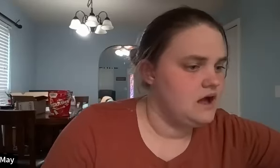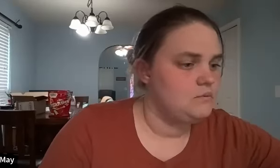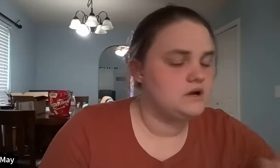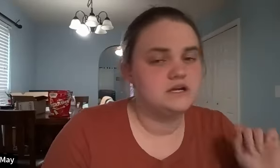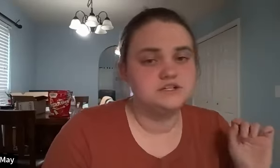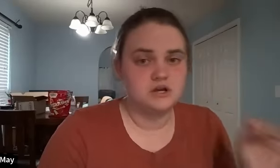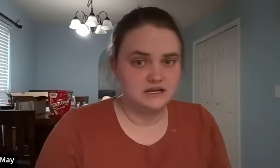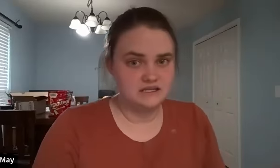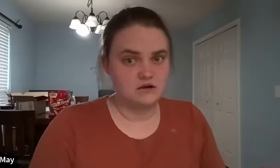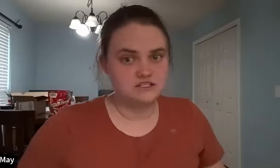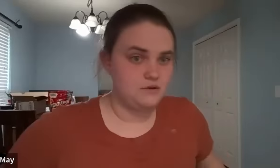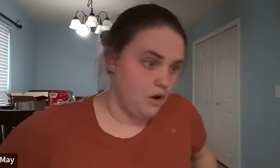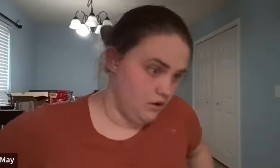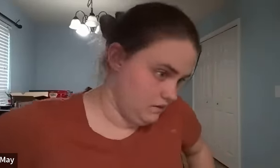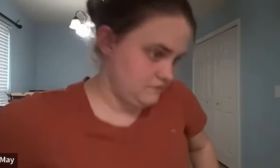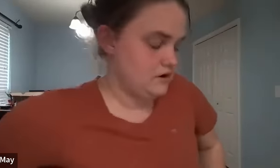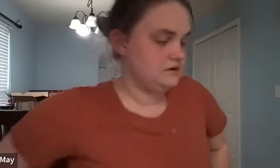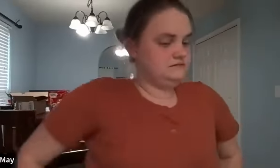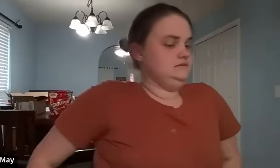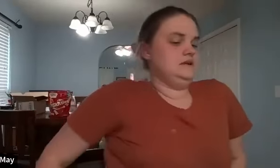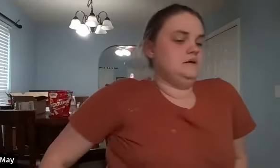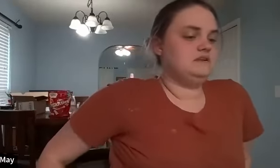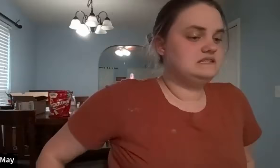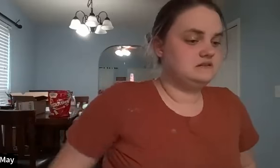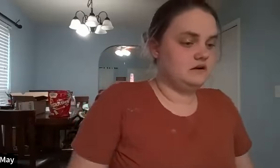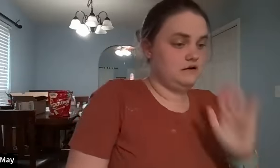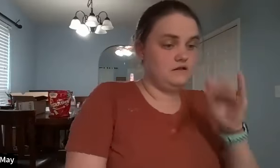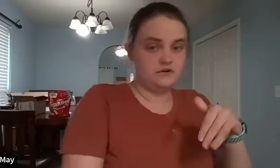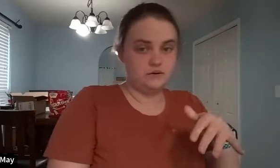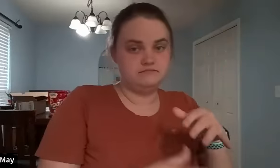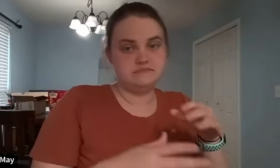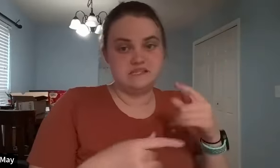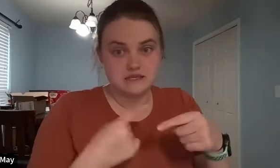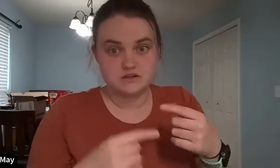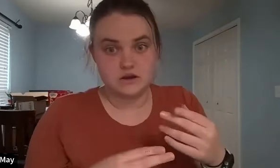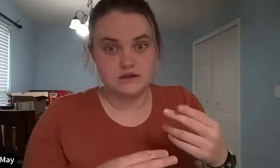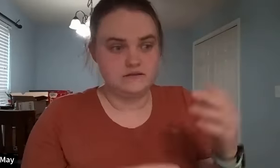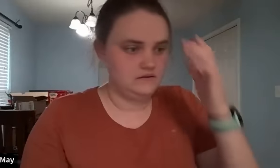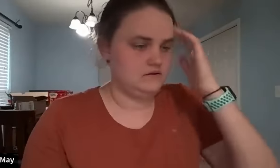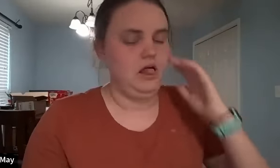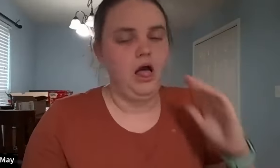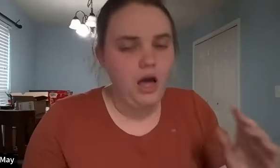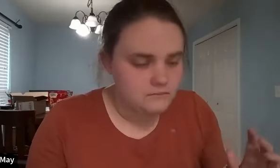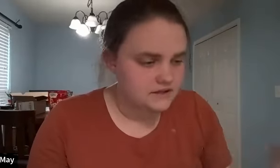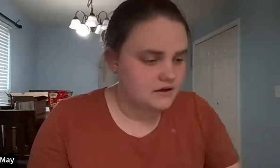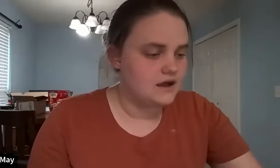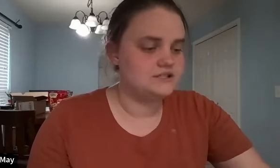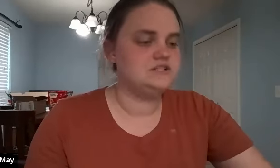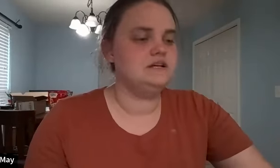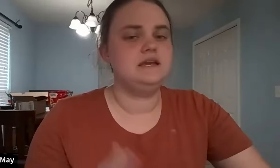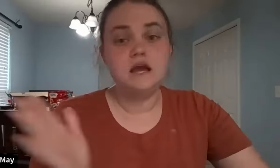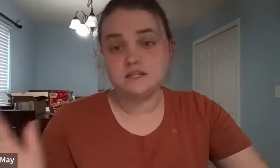we're going to try to get onto all of our lists, all of our signs on the, gosh, cannot